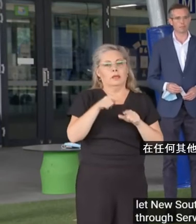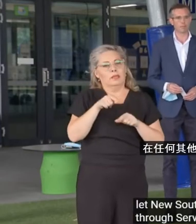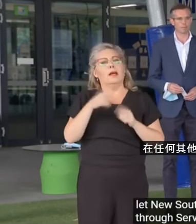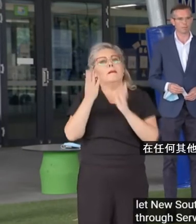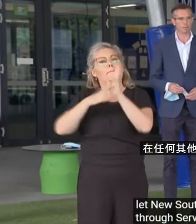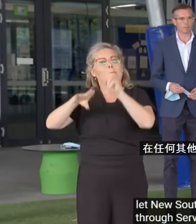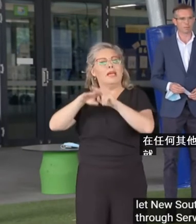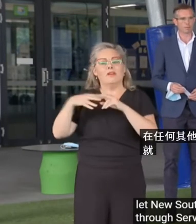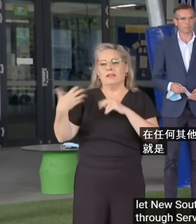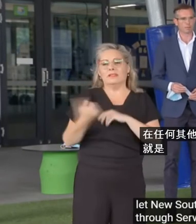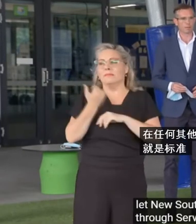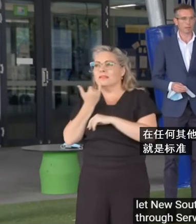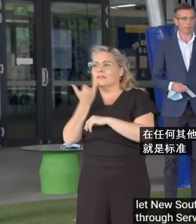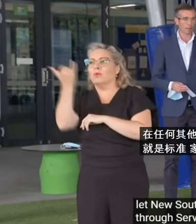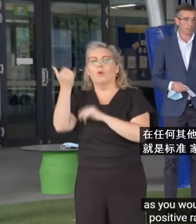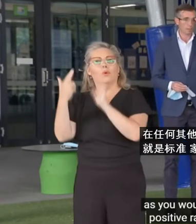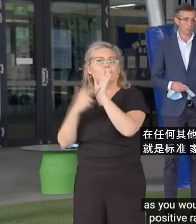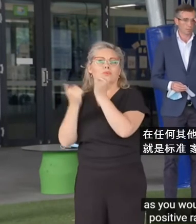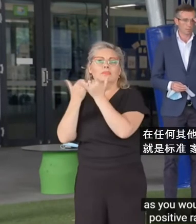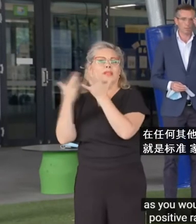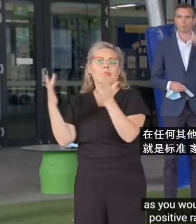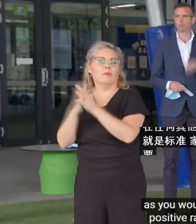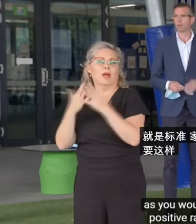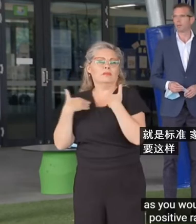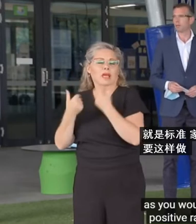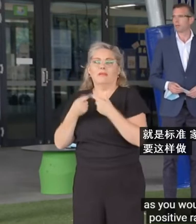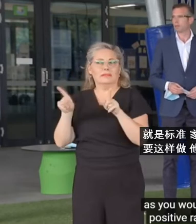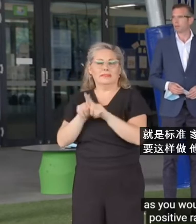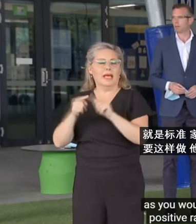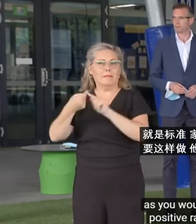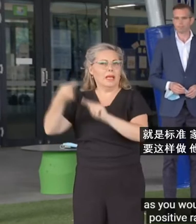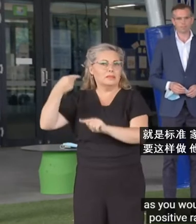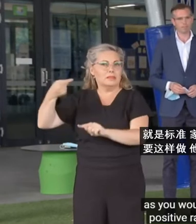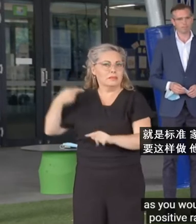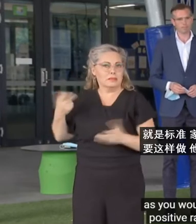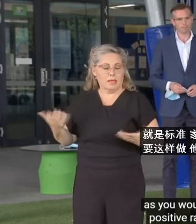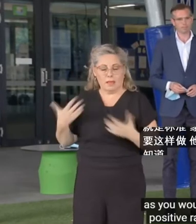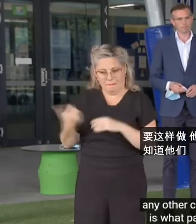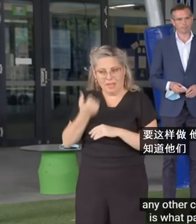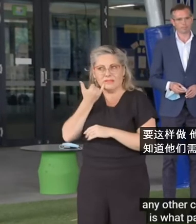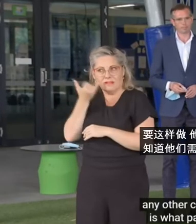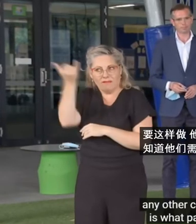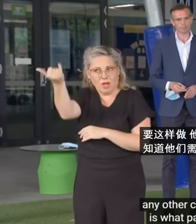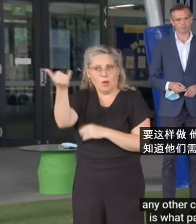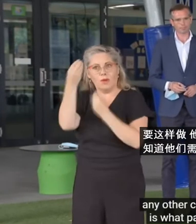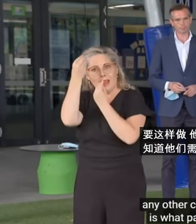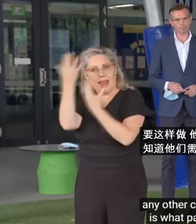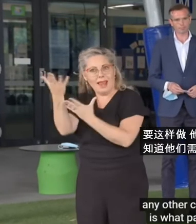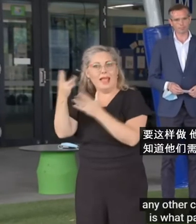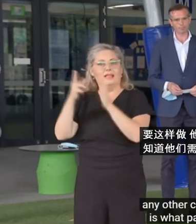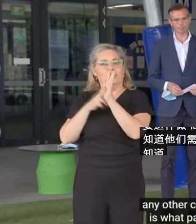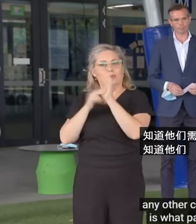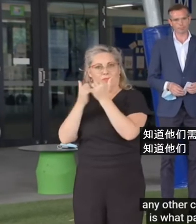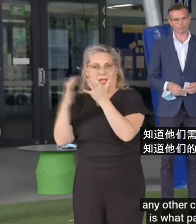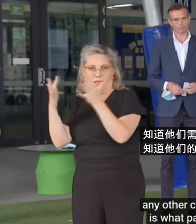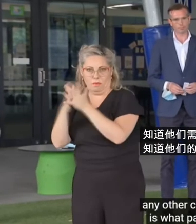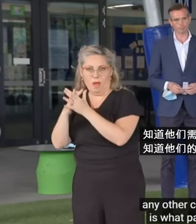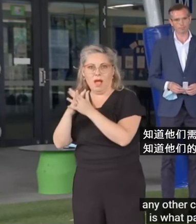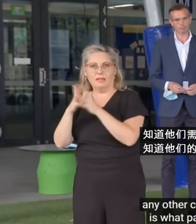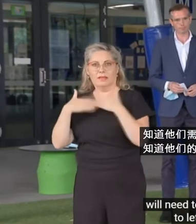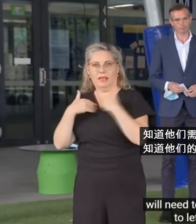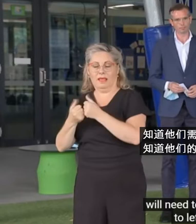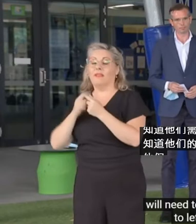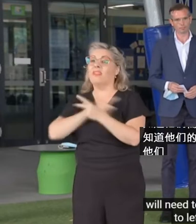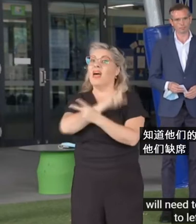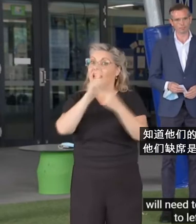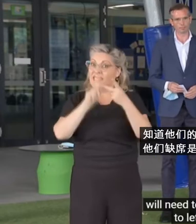other circumstance. So that is what parents and families will need to do. They also need to let the principal know. They need to let their school know that their child will